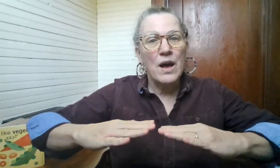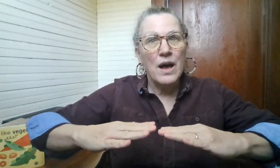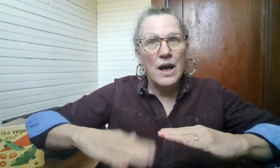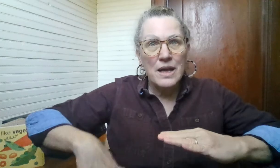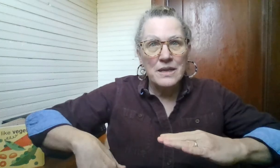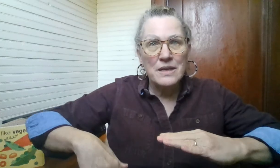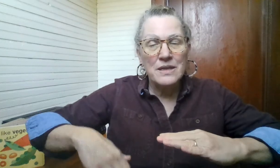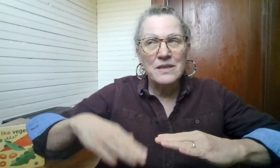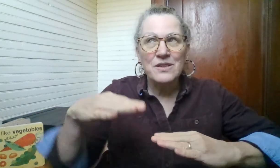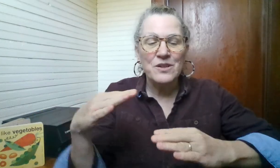under,